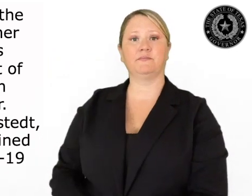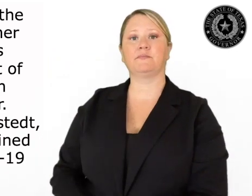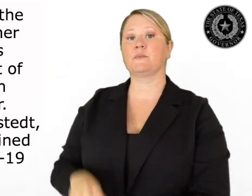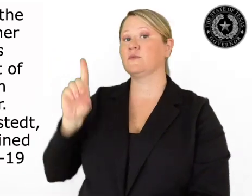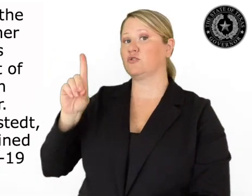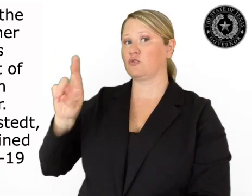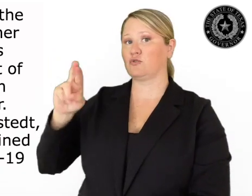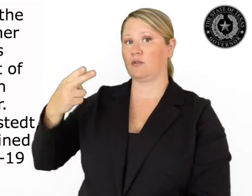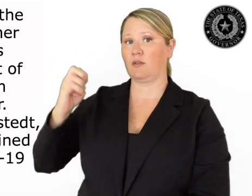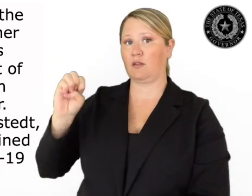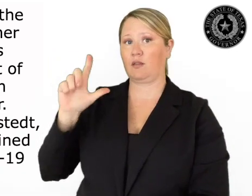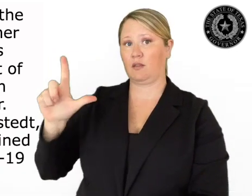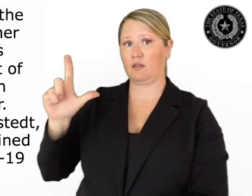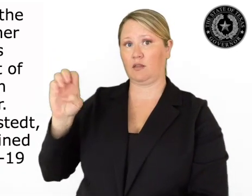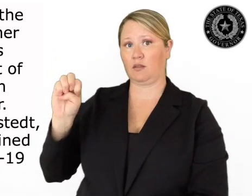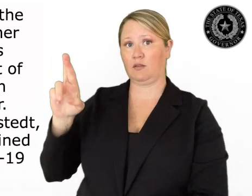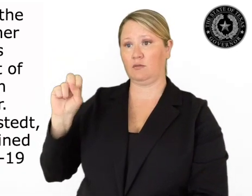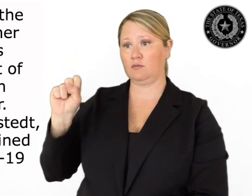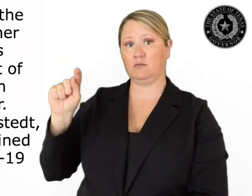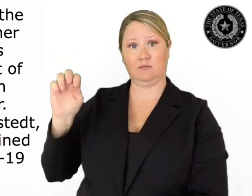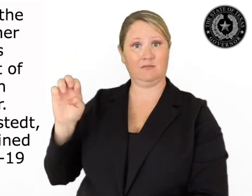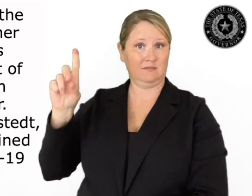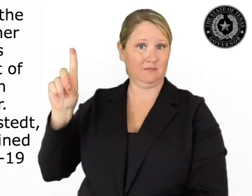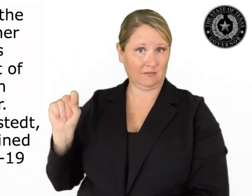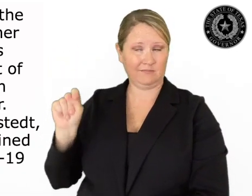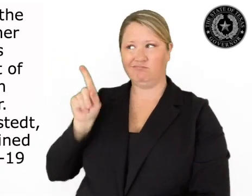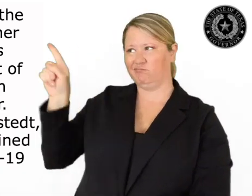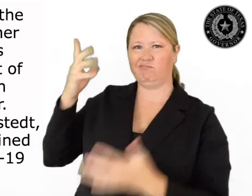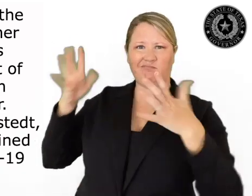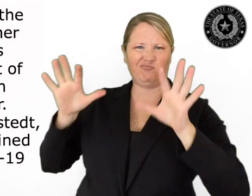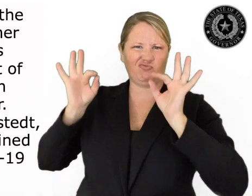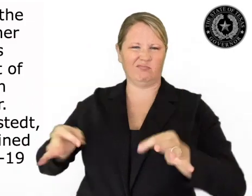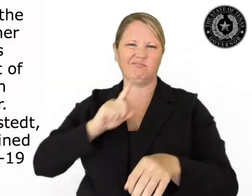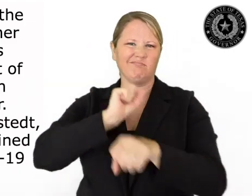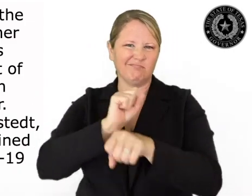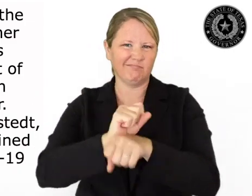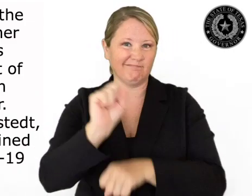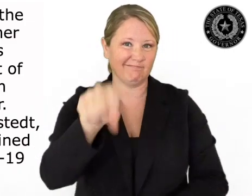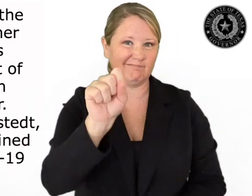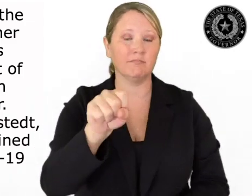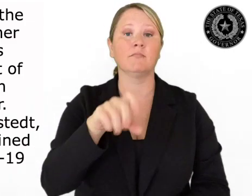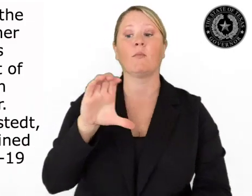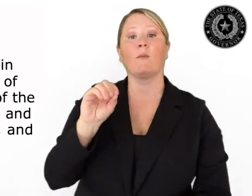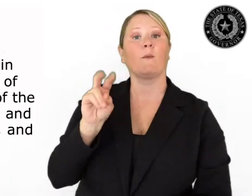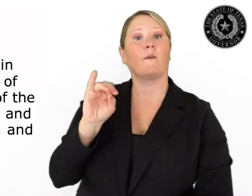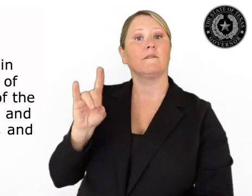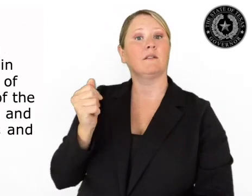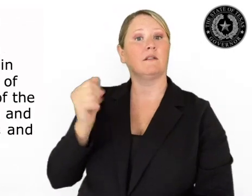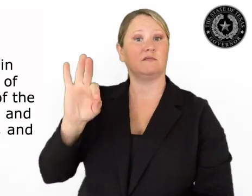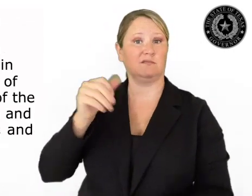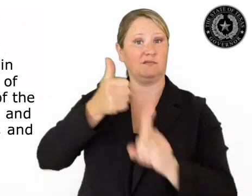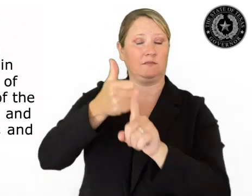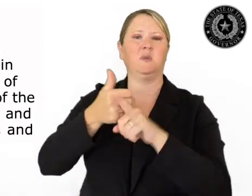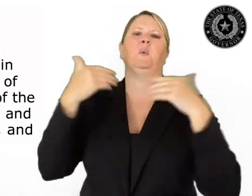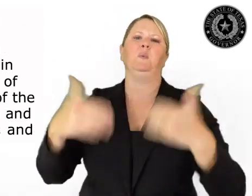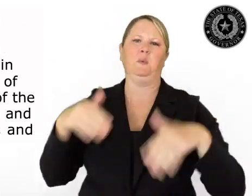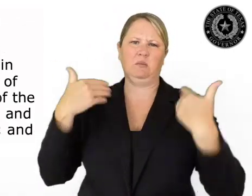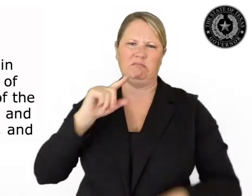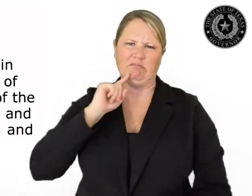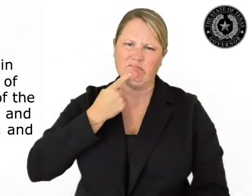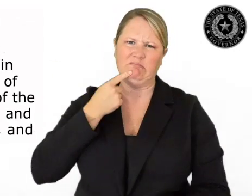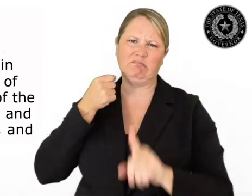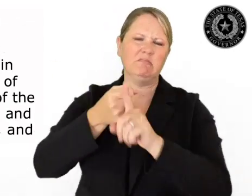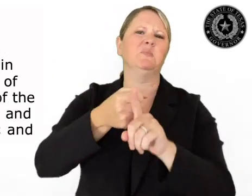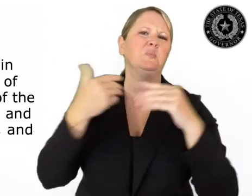John Hellerstedt, has determined that COVID-19 continues to represent a public health disaster within the meaning